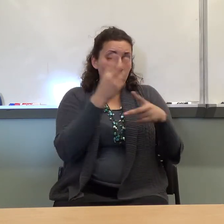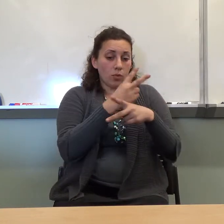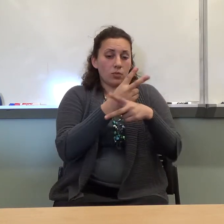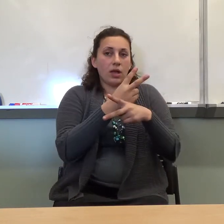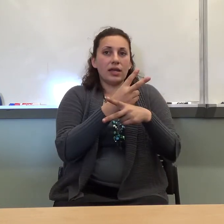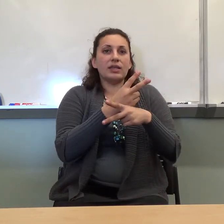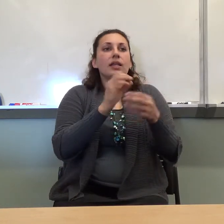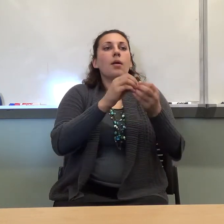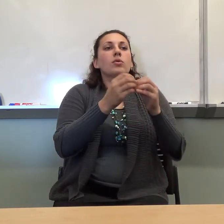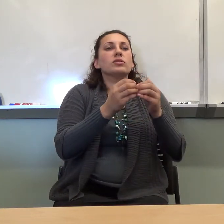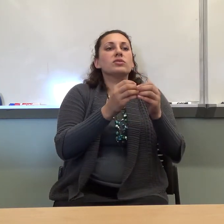system.